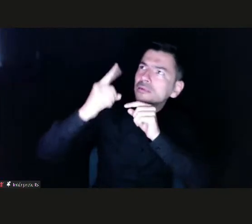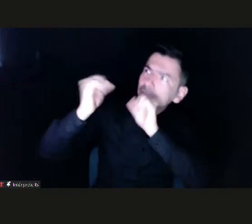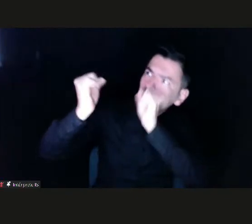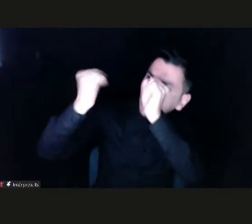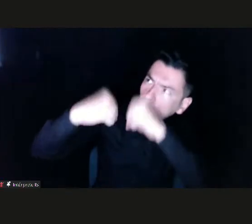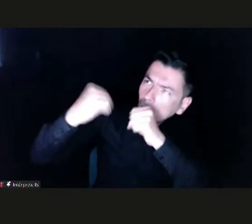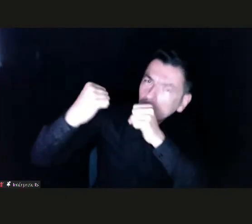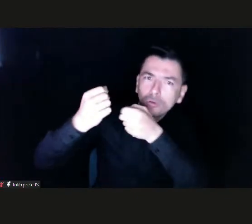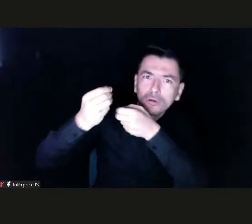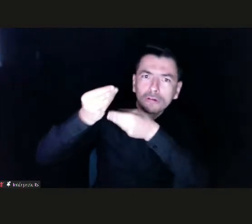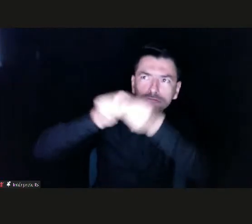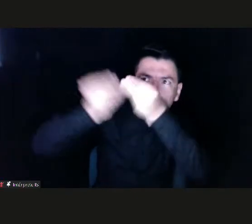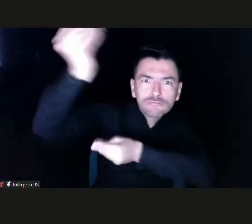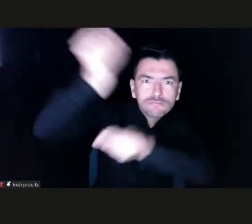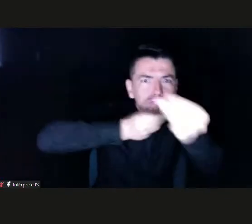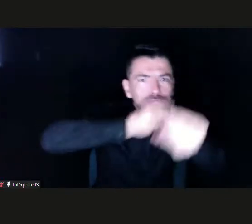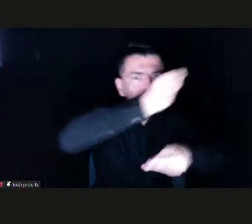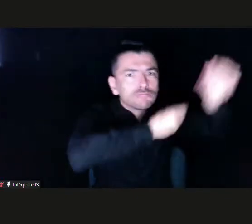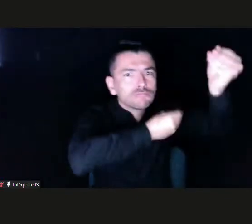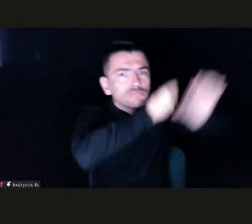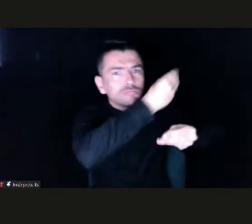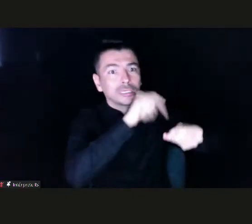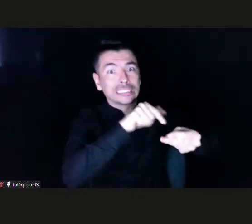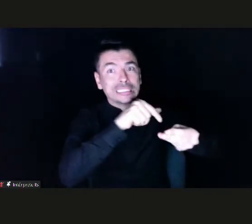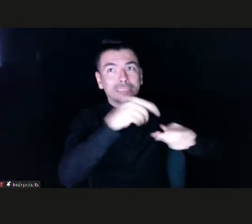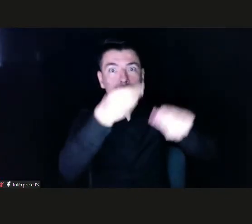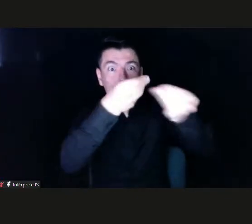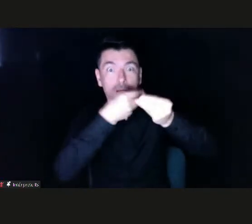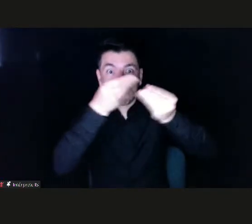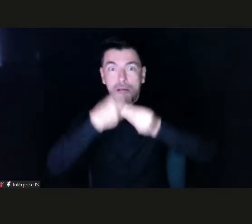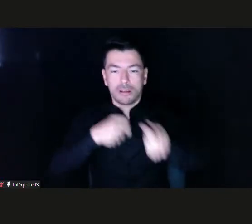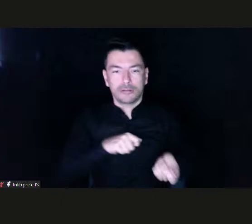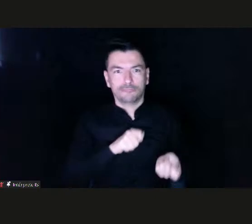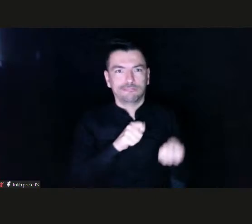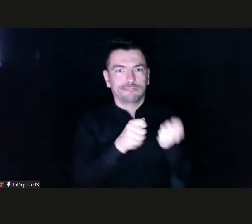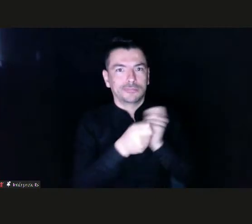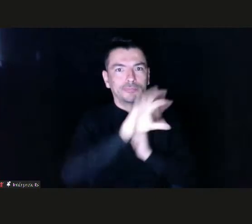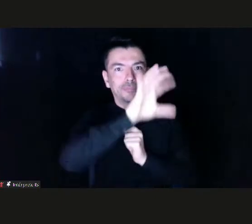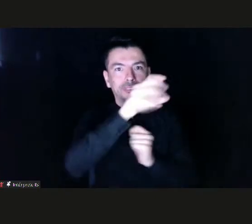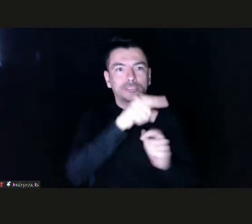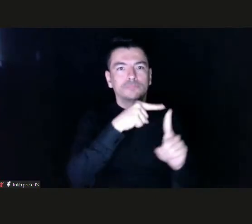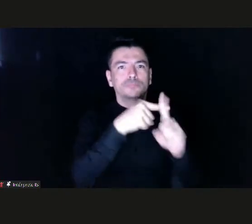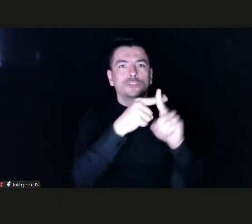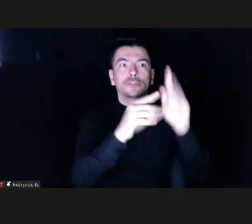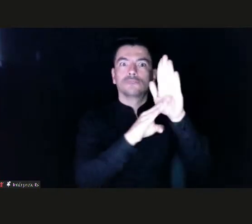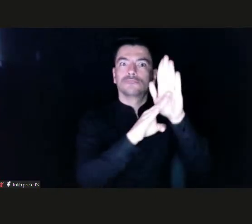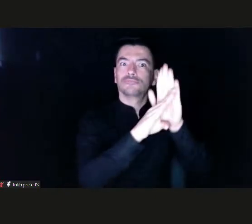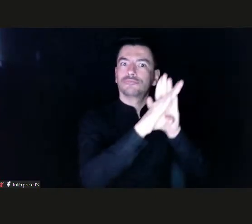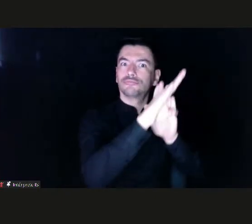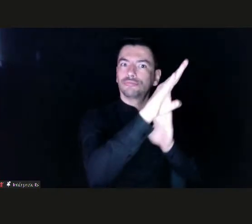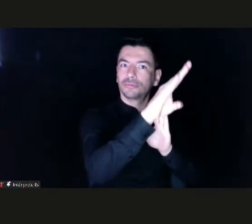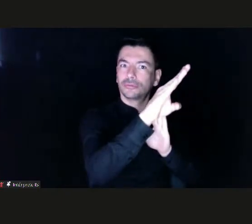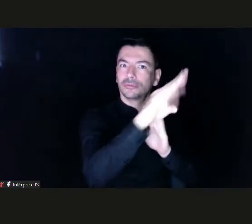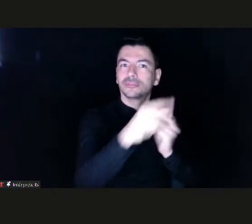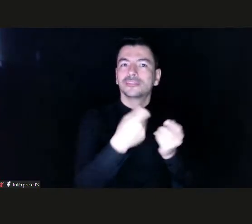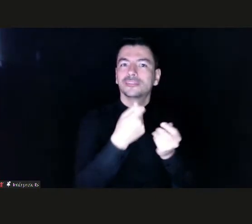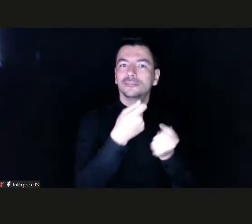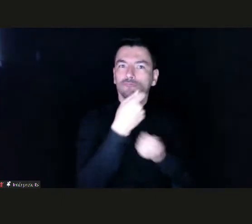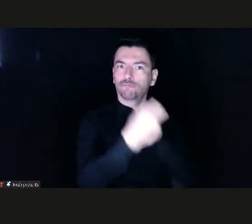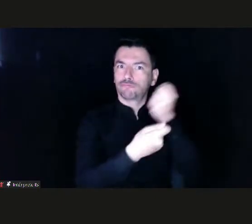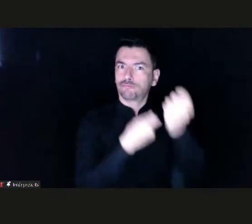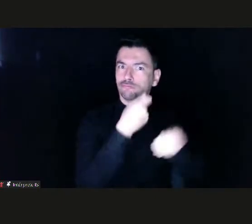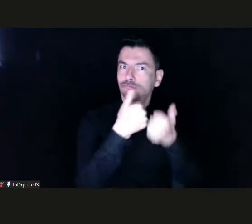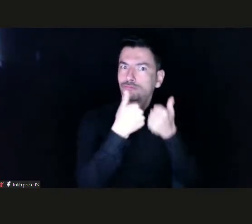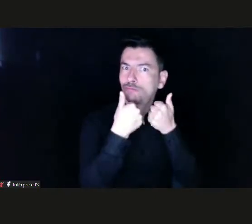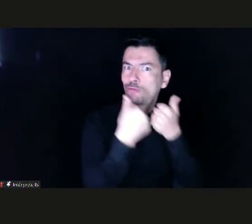the transformative potential of the ICT services-enabled digital economy? Very weighty questions, and